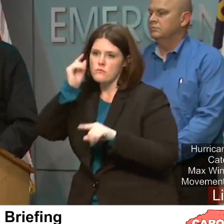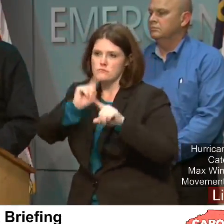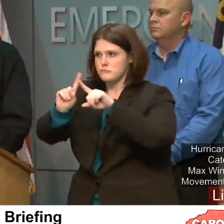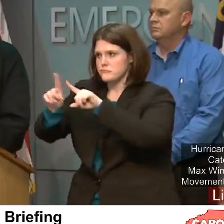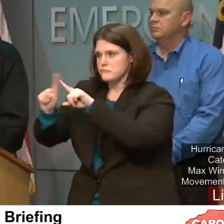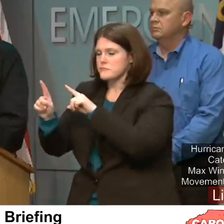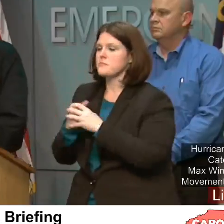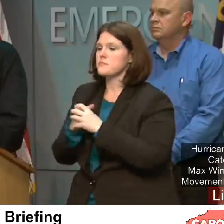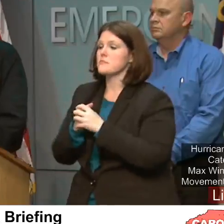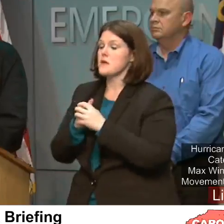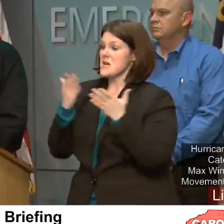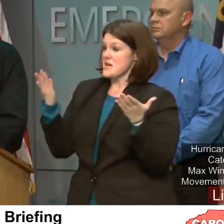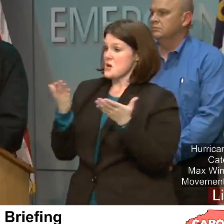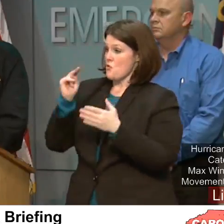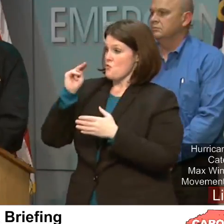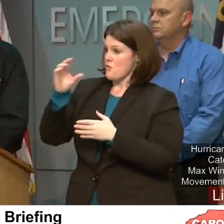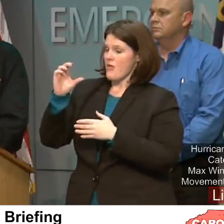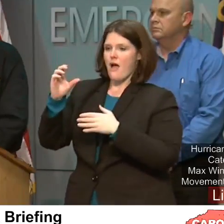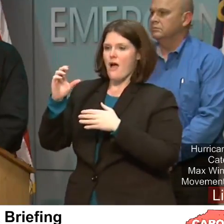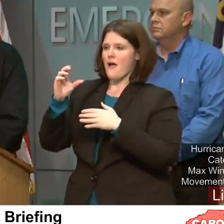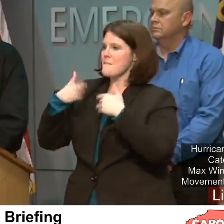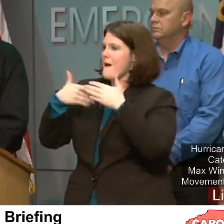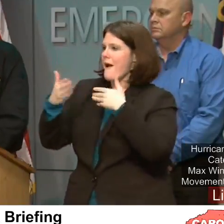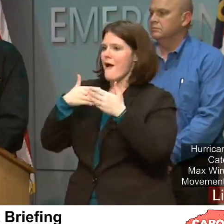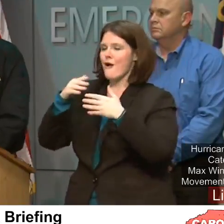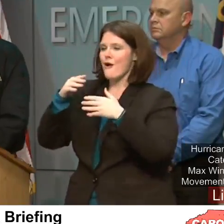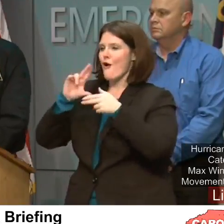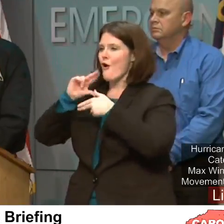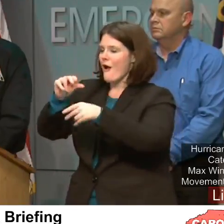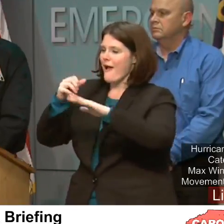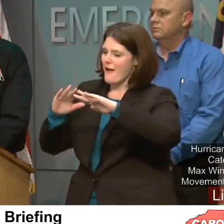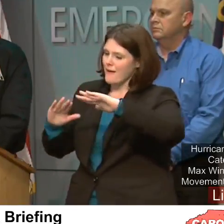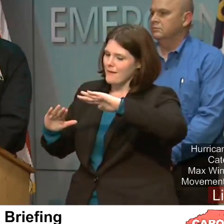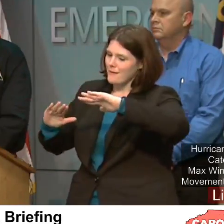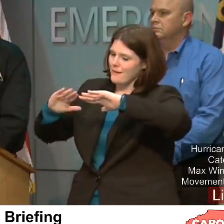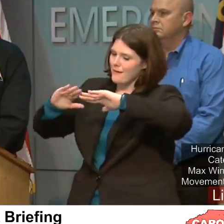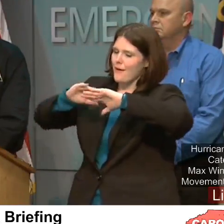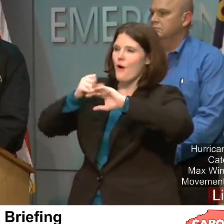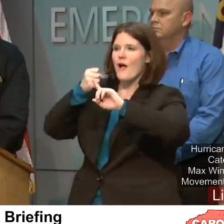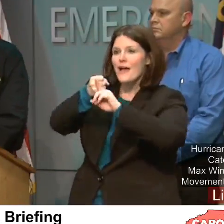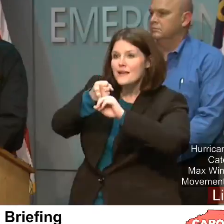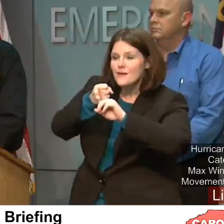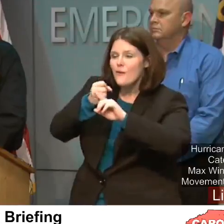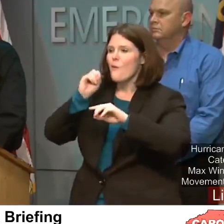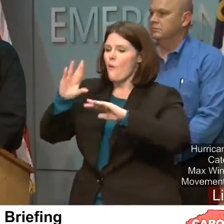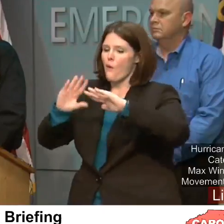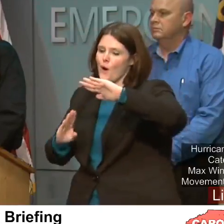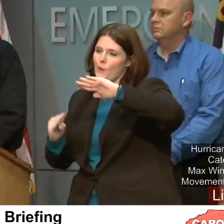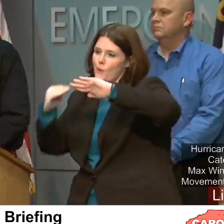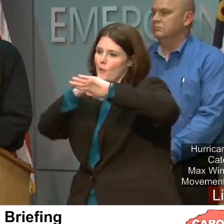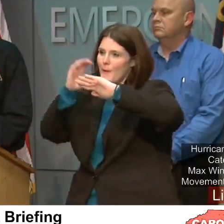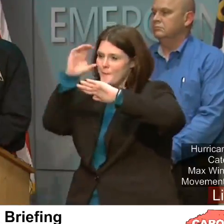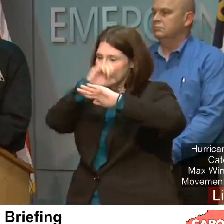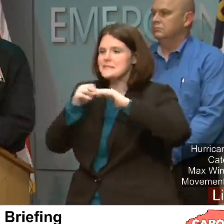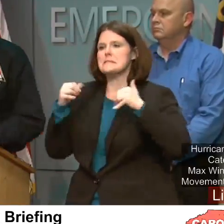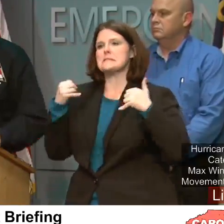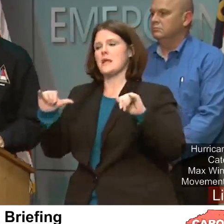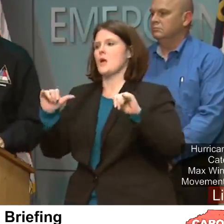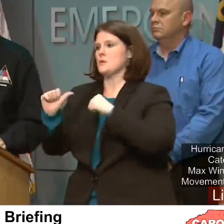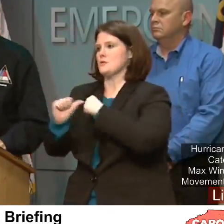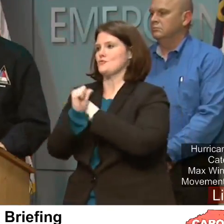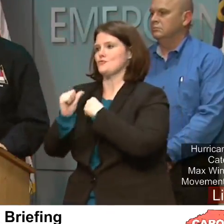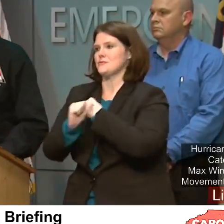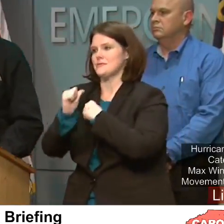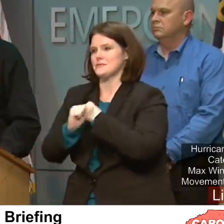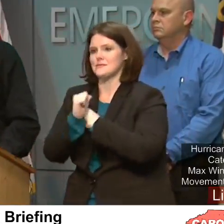make landfall in North Carolina to do serious damage here. It still packs powerful winds that can damage